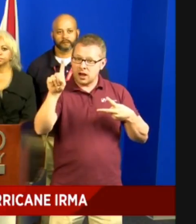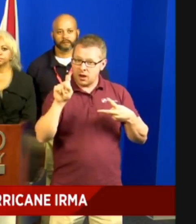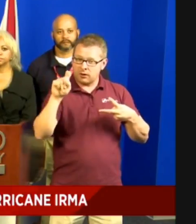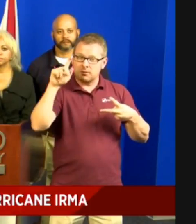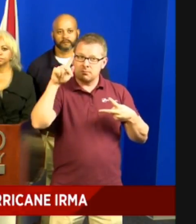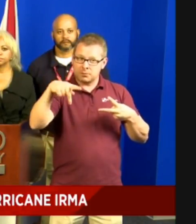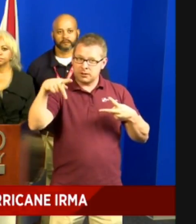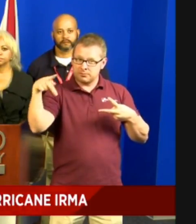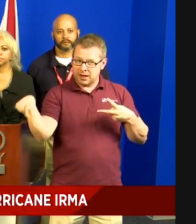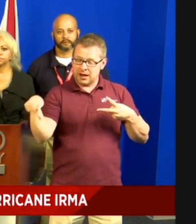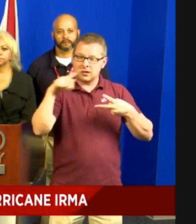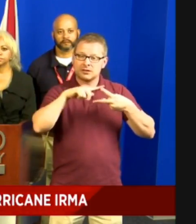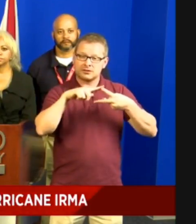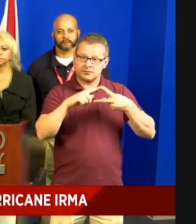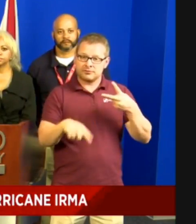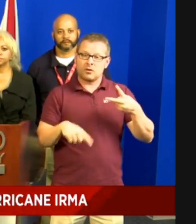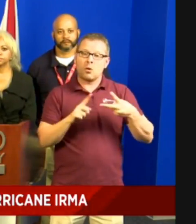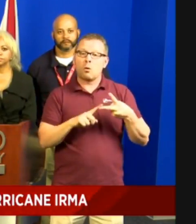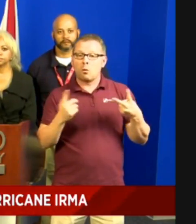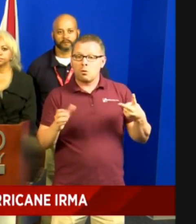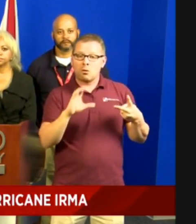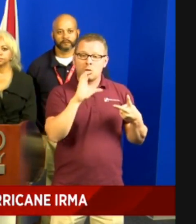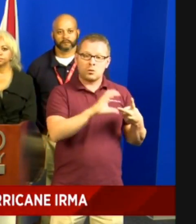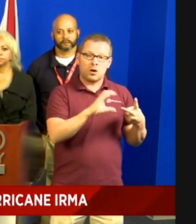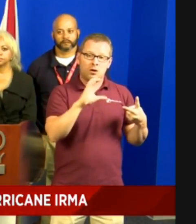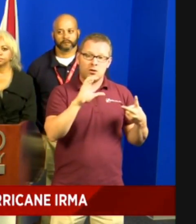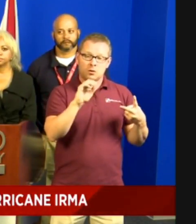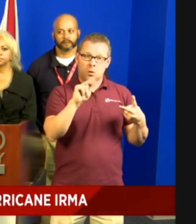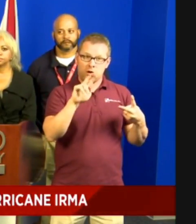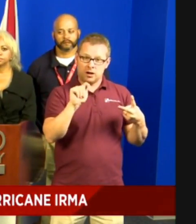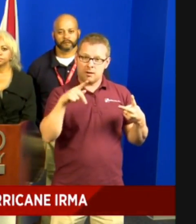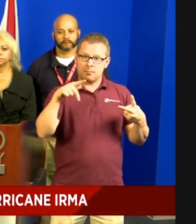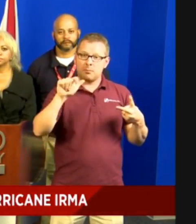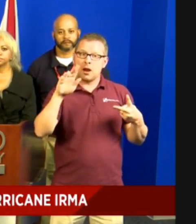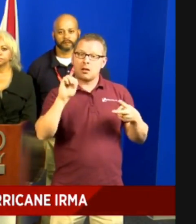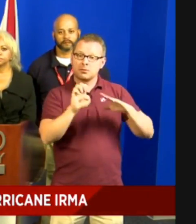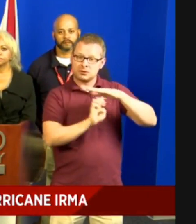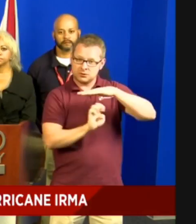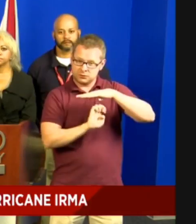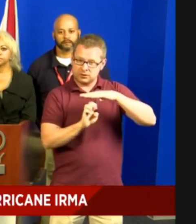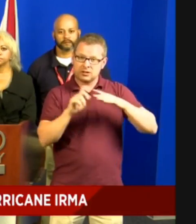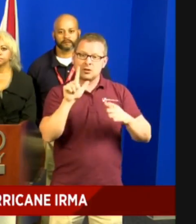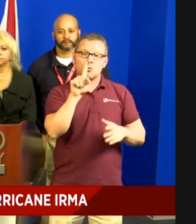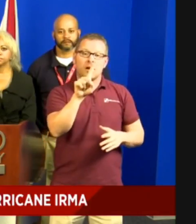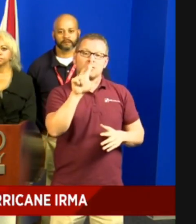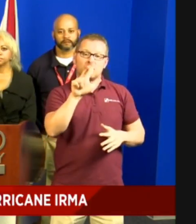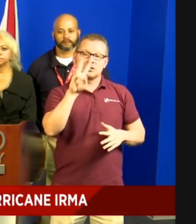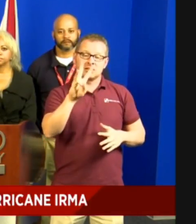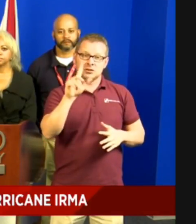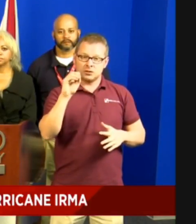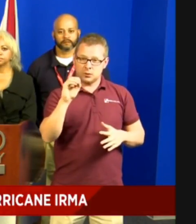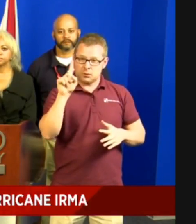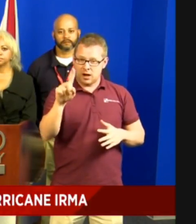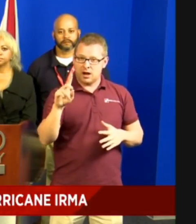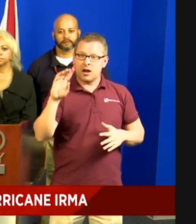or Coconut Palm Elementary located at 13601 Monarch Lakes Boulevard in